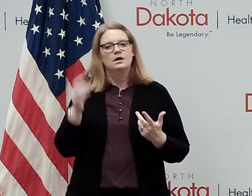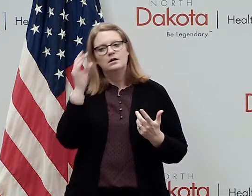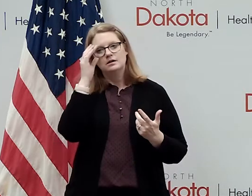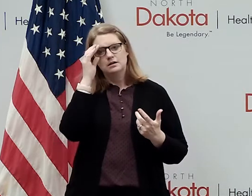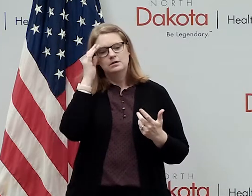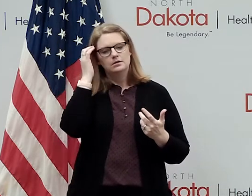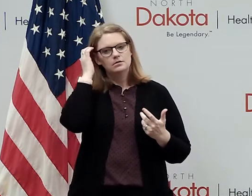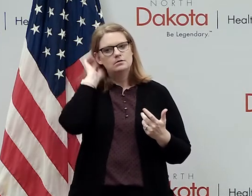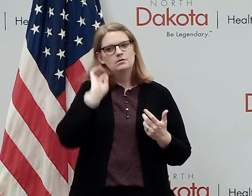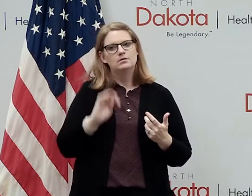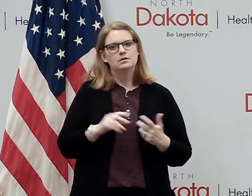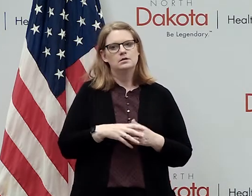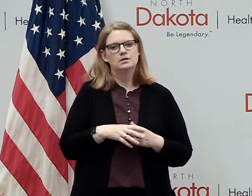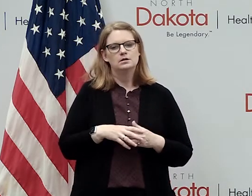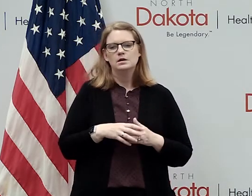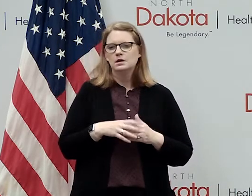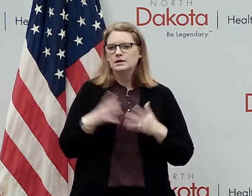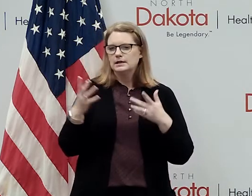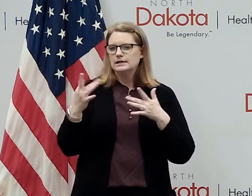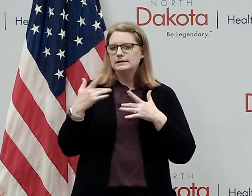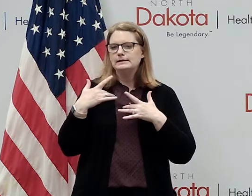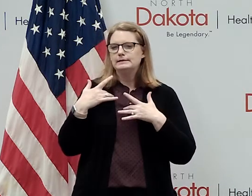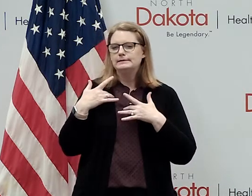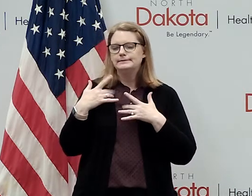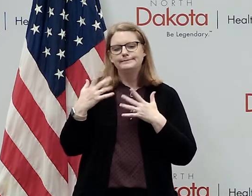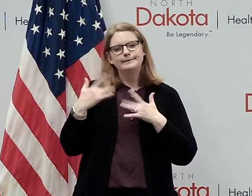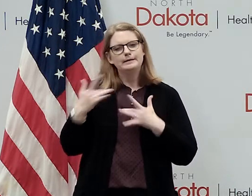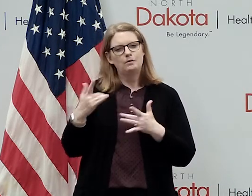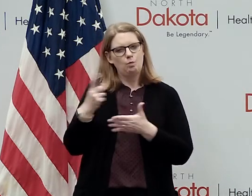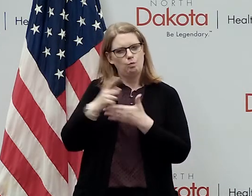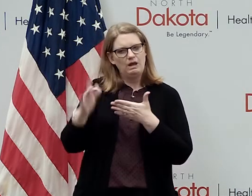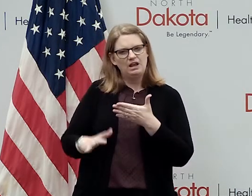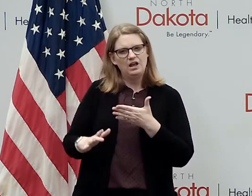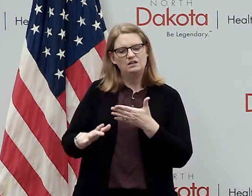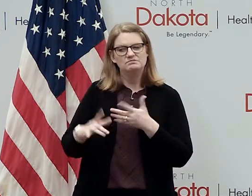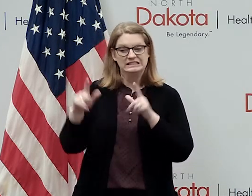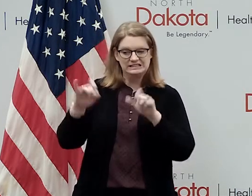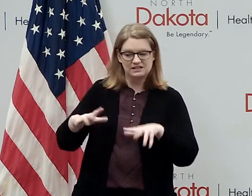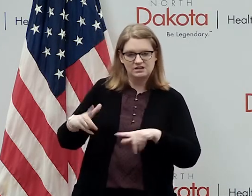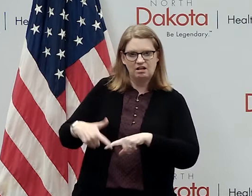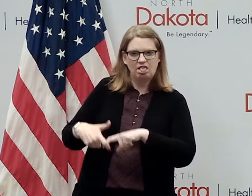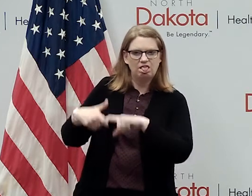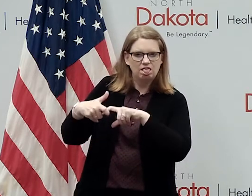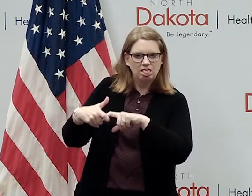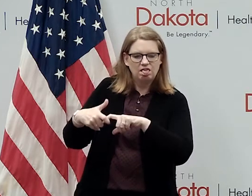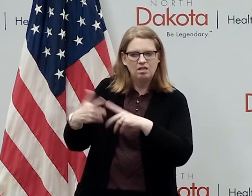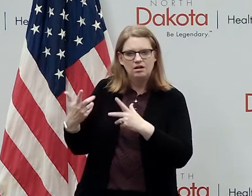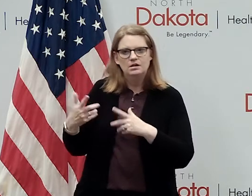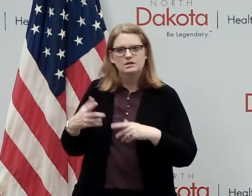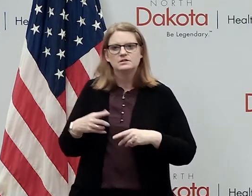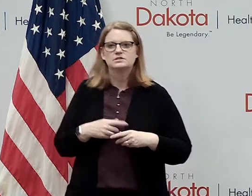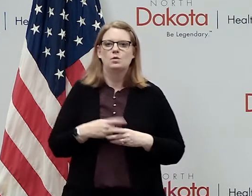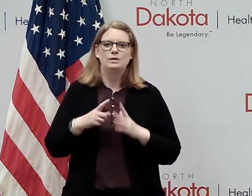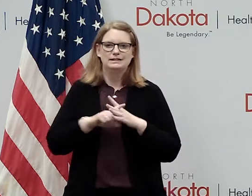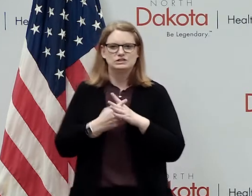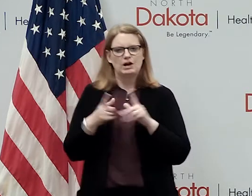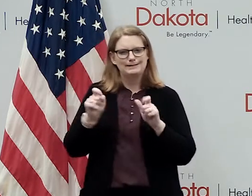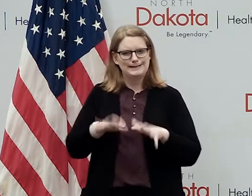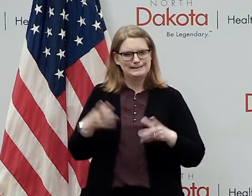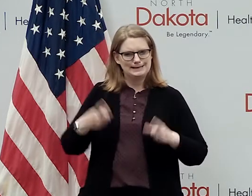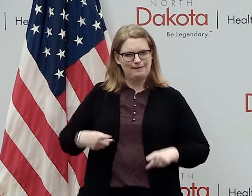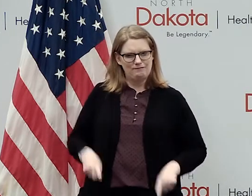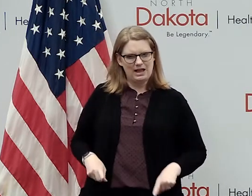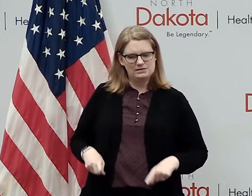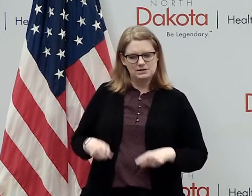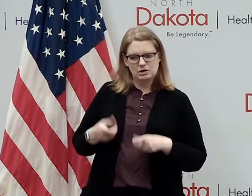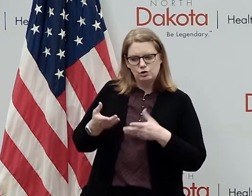know we've had to always have a lull in testing on the weekends is to set up testing events heading into the weekend so that we can